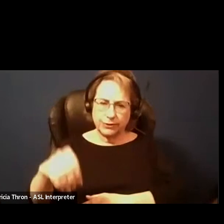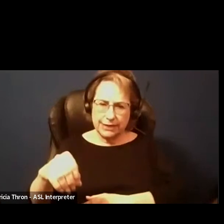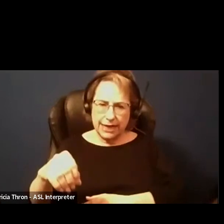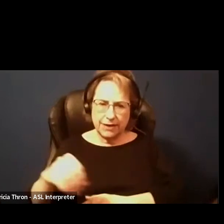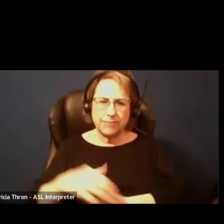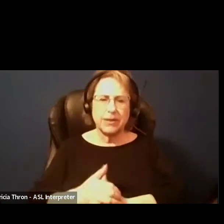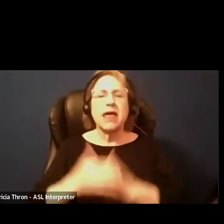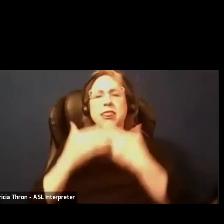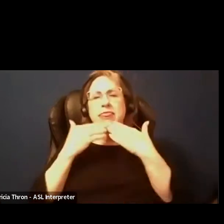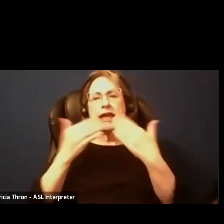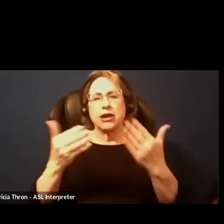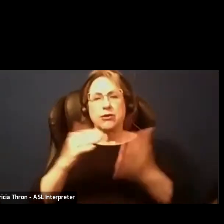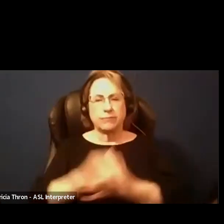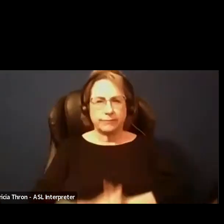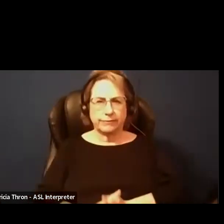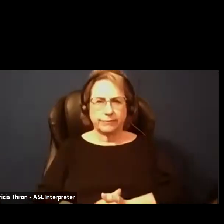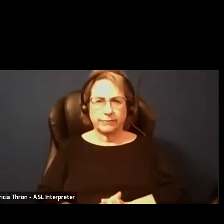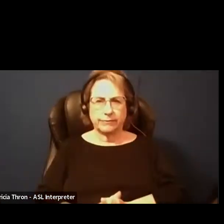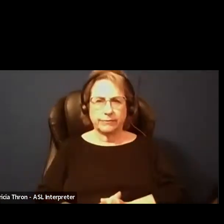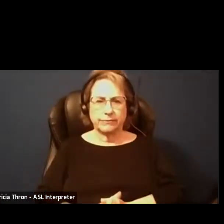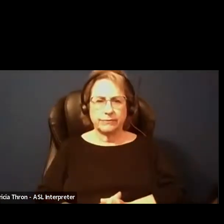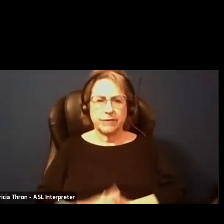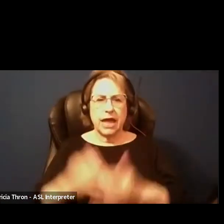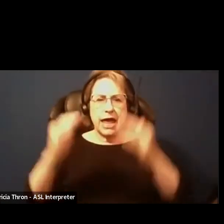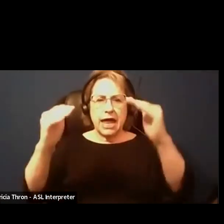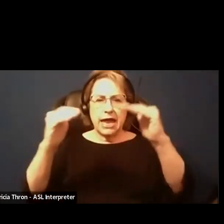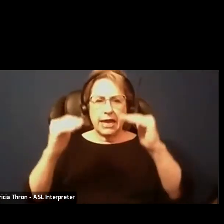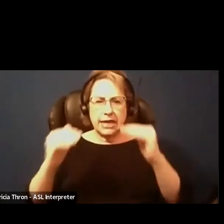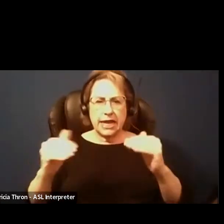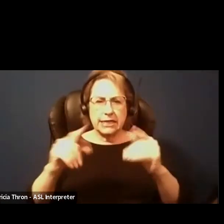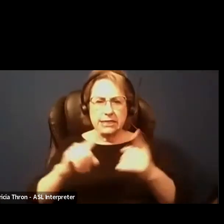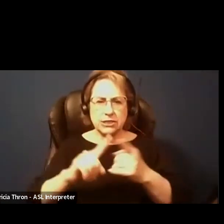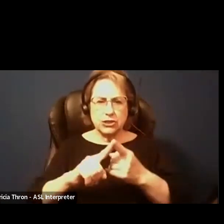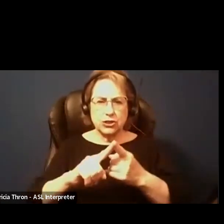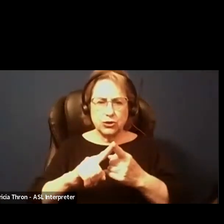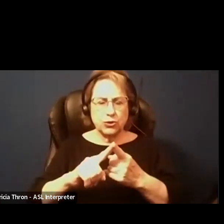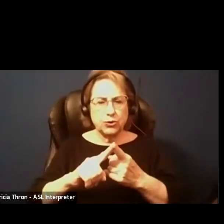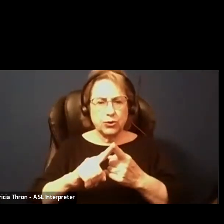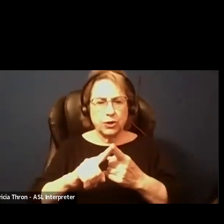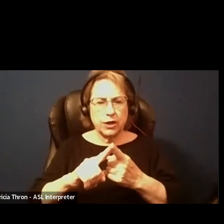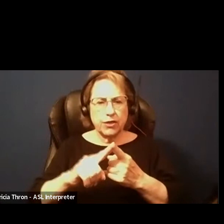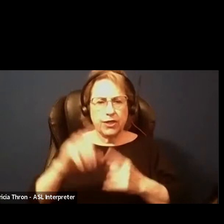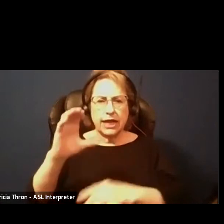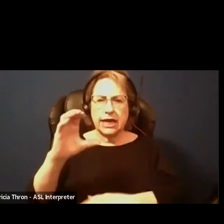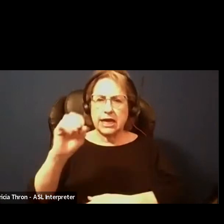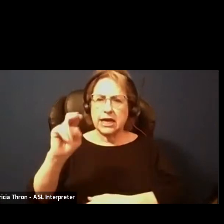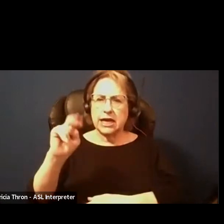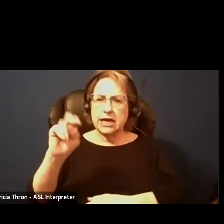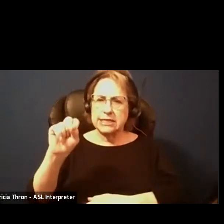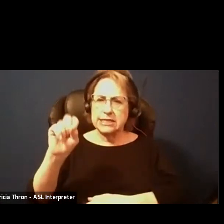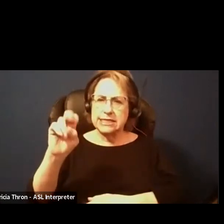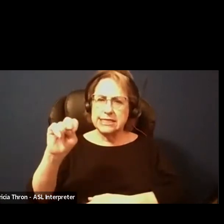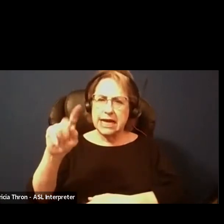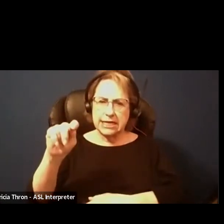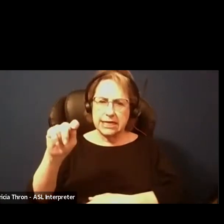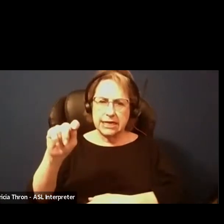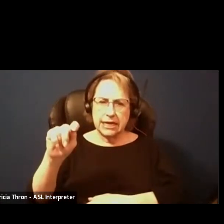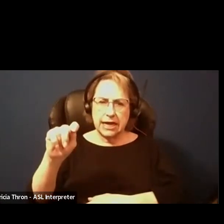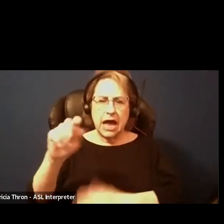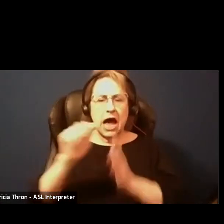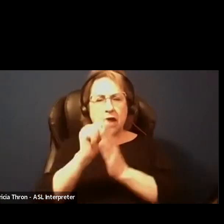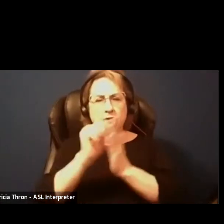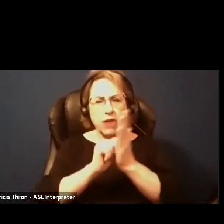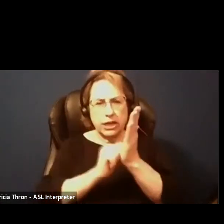you. Moving on to the consent agenda. Anybody want to pull anything or make a motion to approve the consent